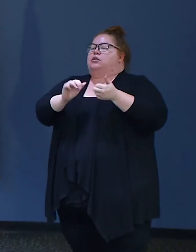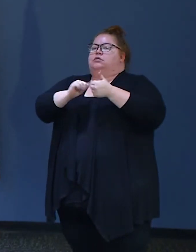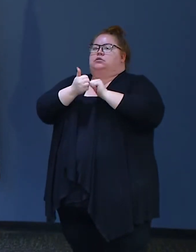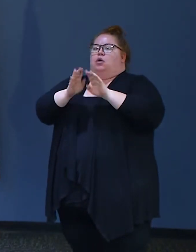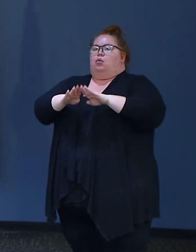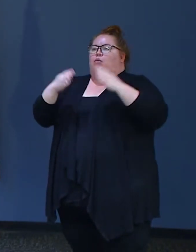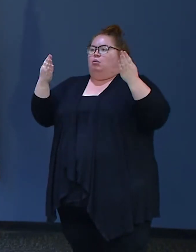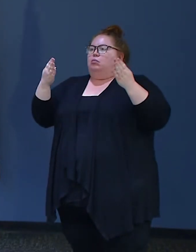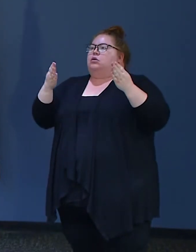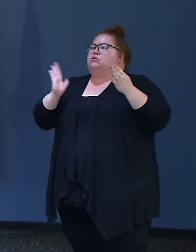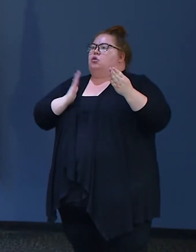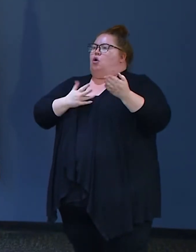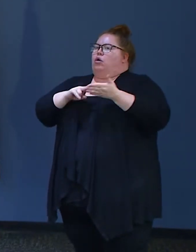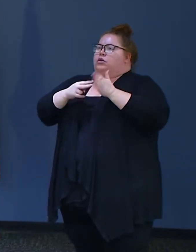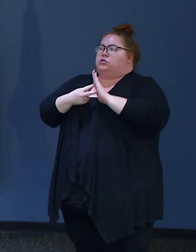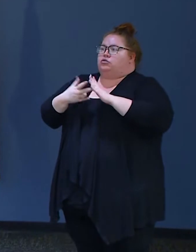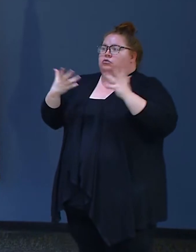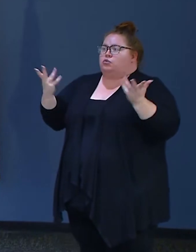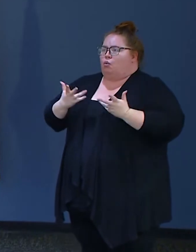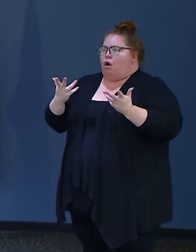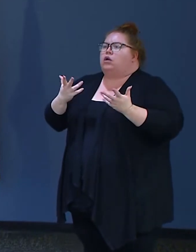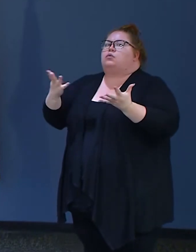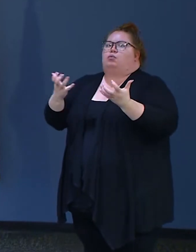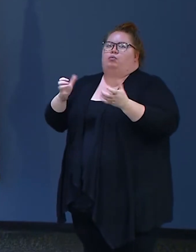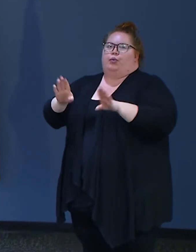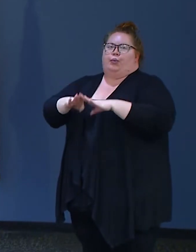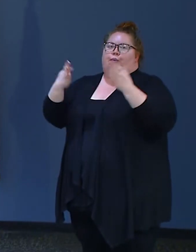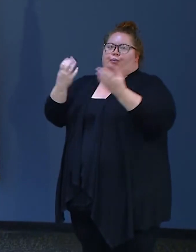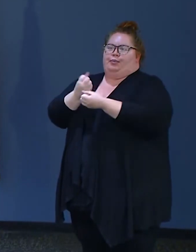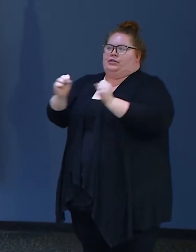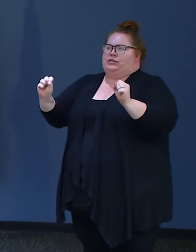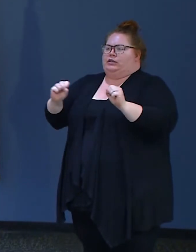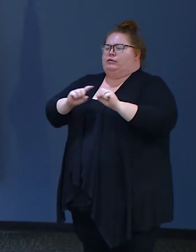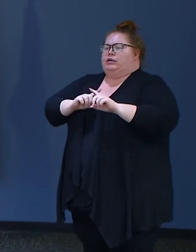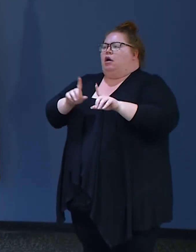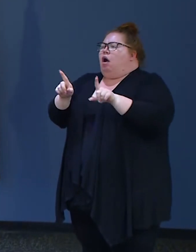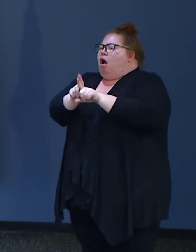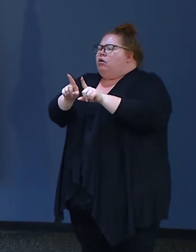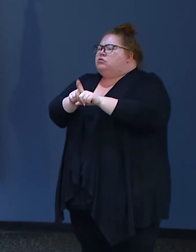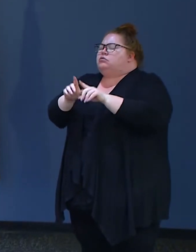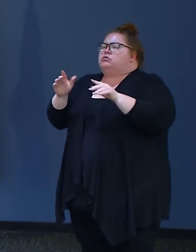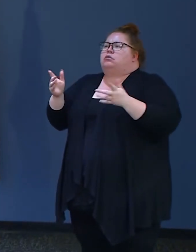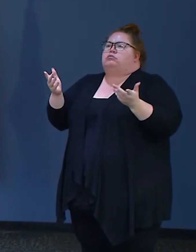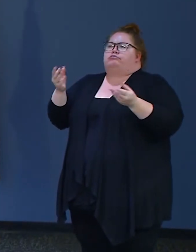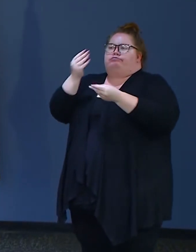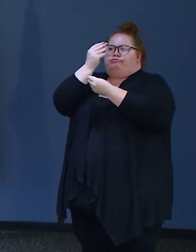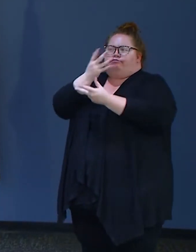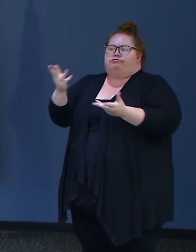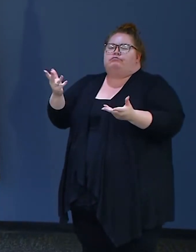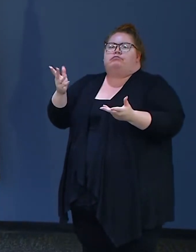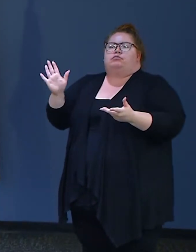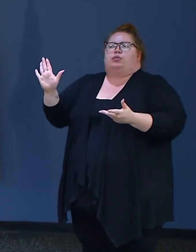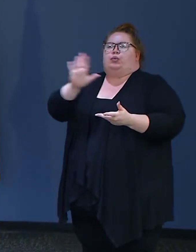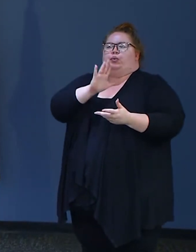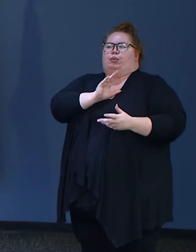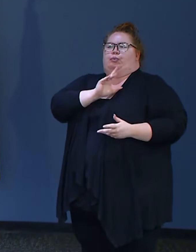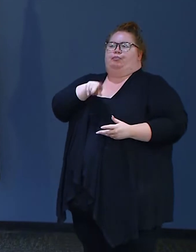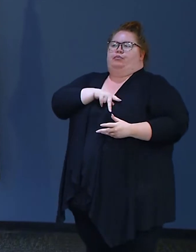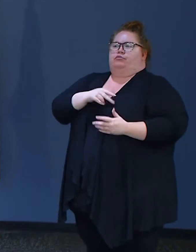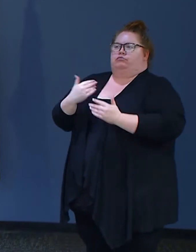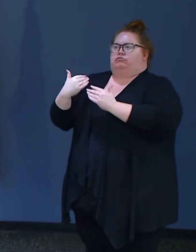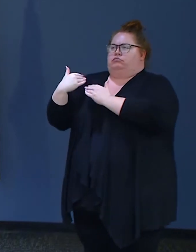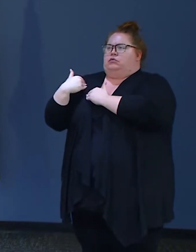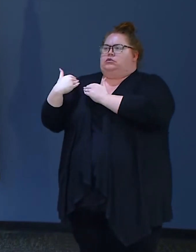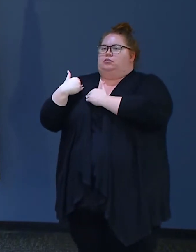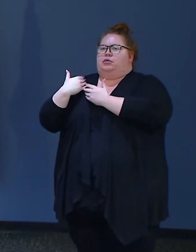that's what our intent is to do. It's also a time for personal responsibility for our residents and all of our businesses to continue to adhere